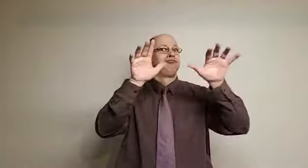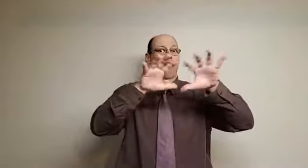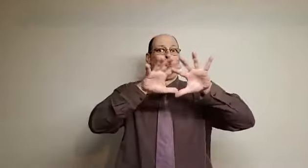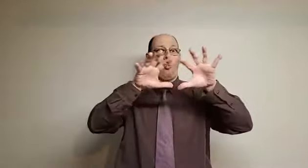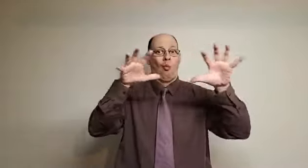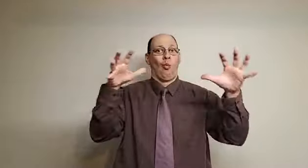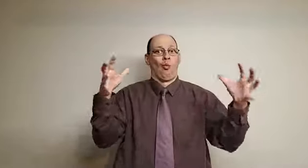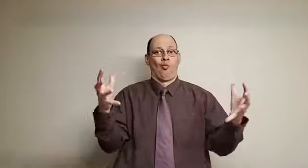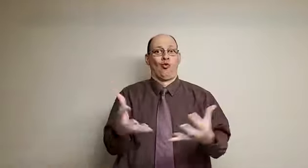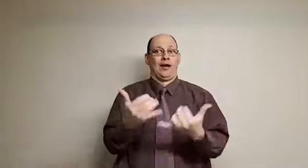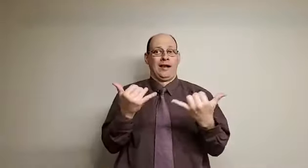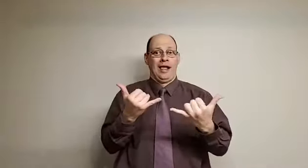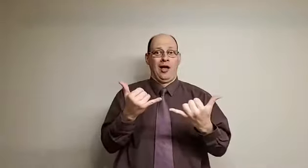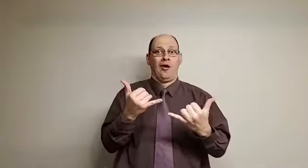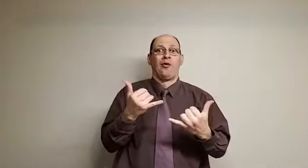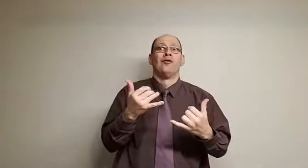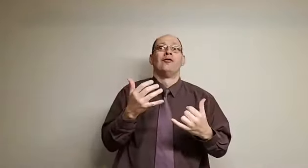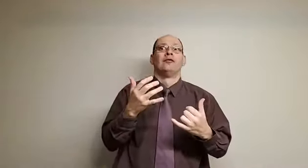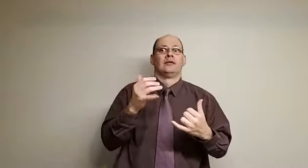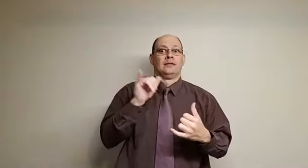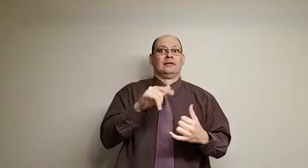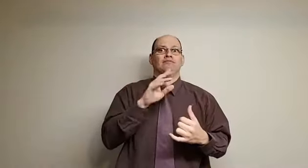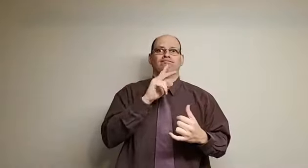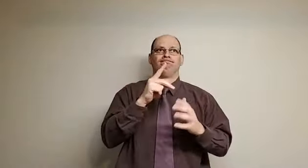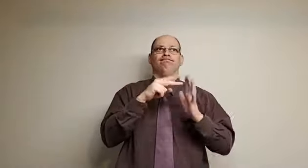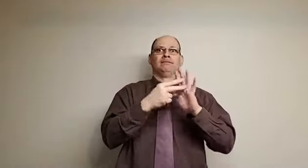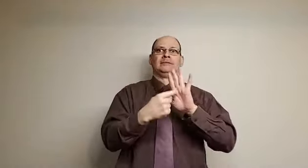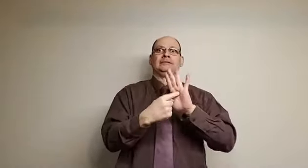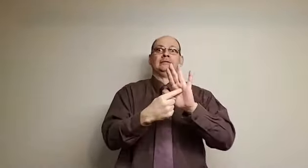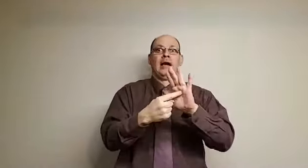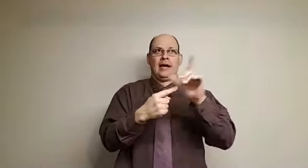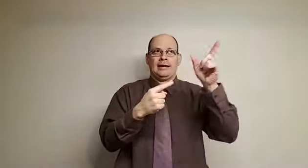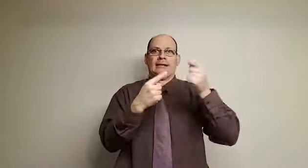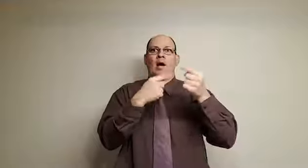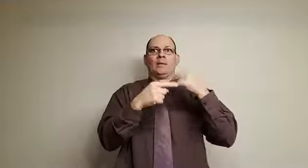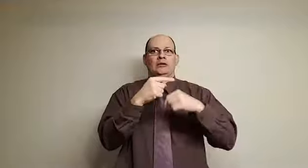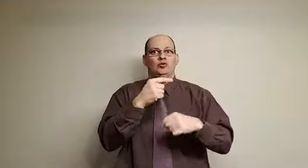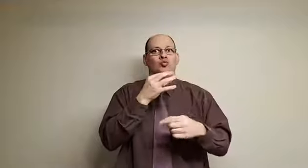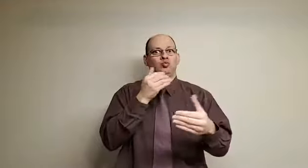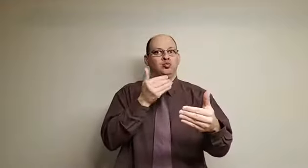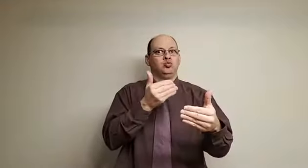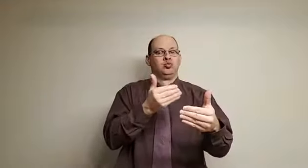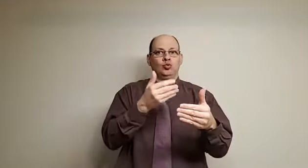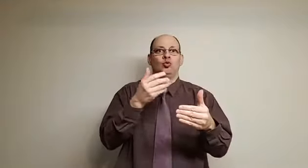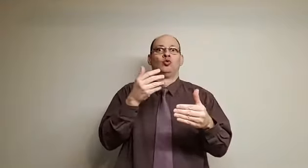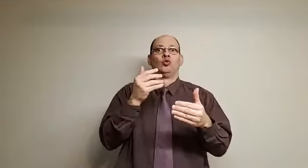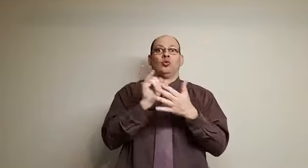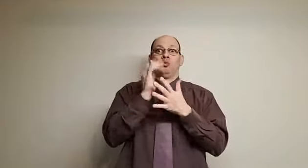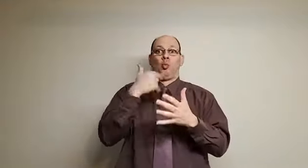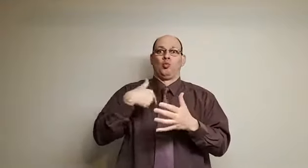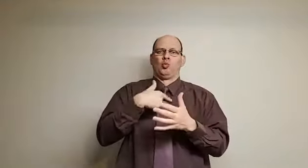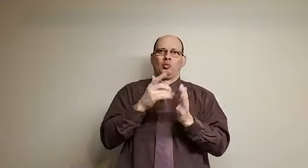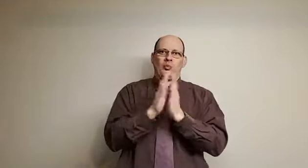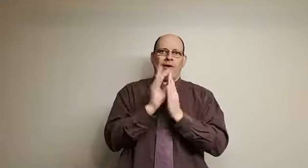that the coronavirus has spread throughout the whole world and you know we know that God